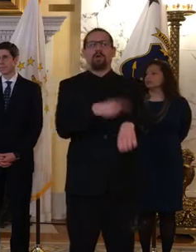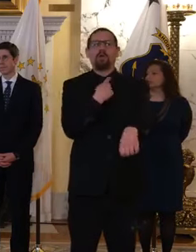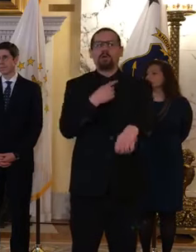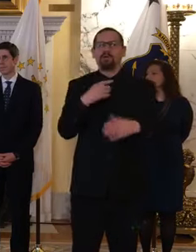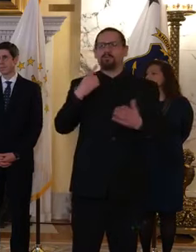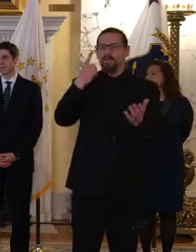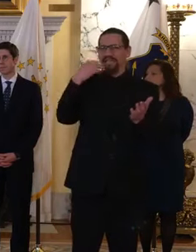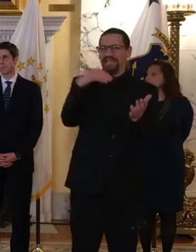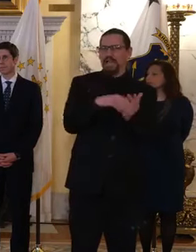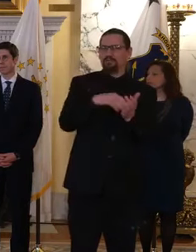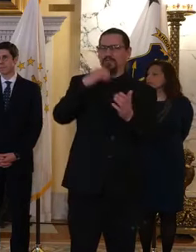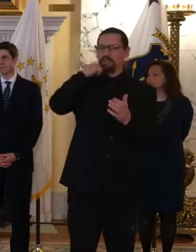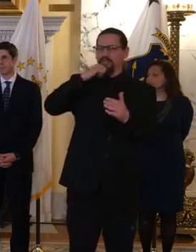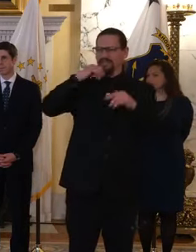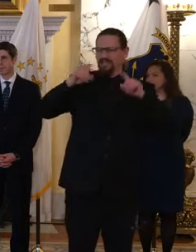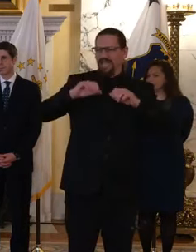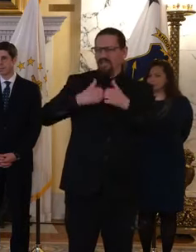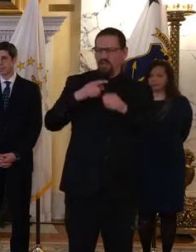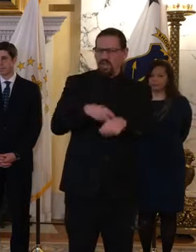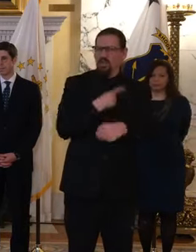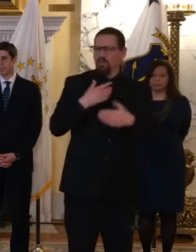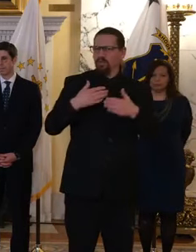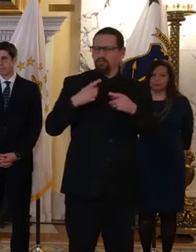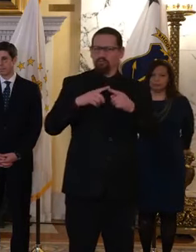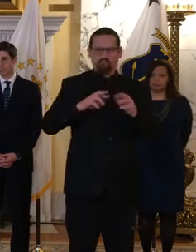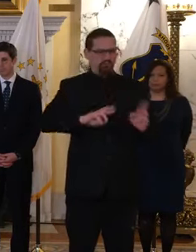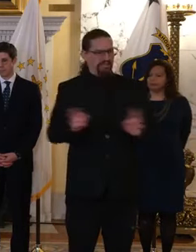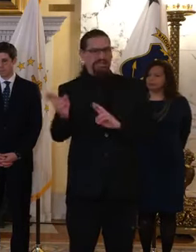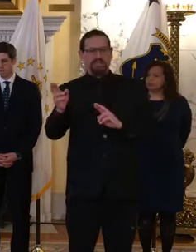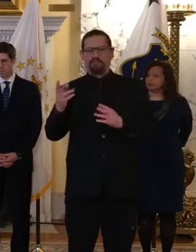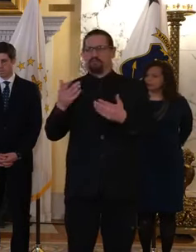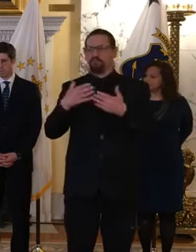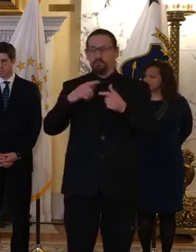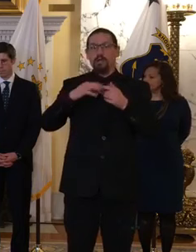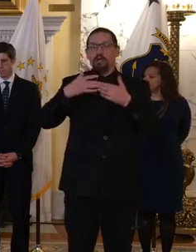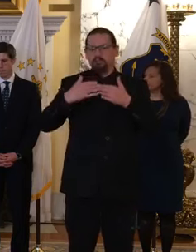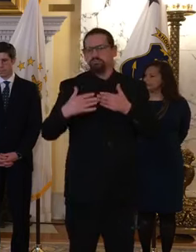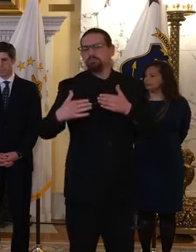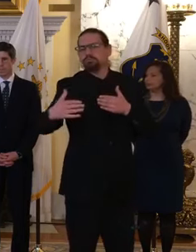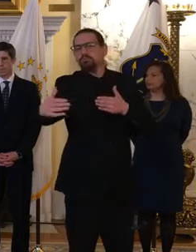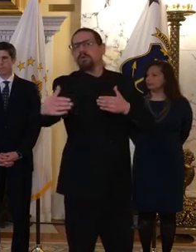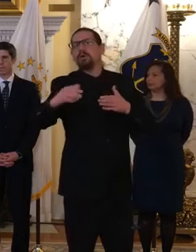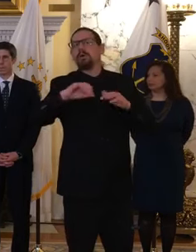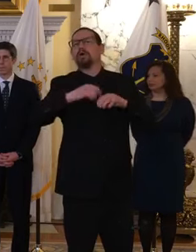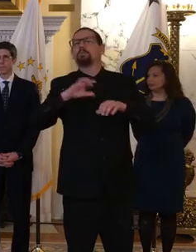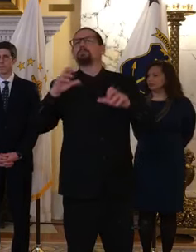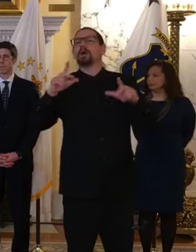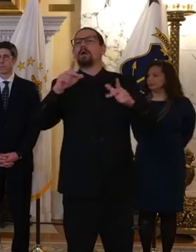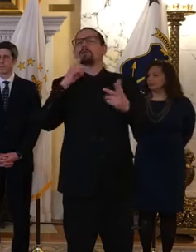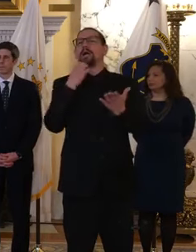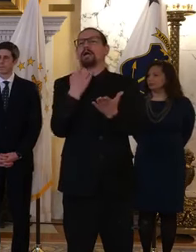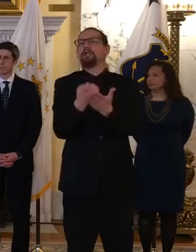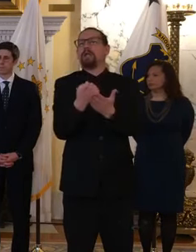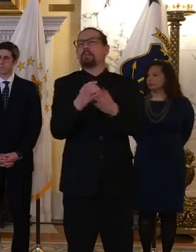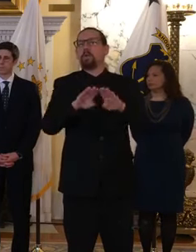to reopen the economy? Yeah, it's very difficult to say. Here's how I would,